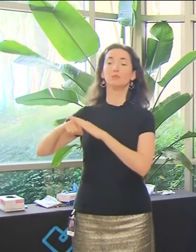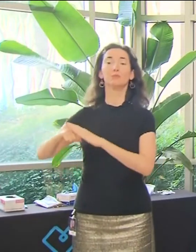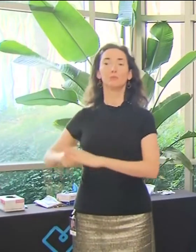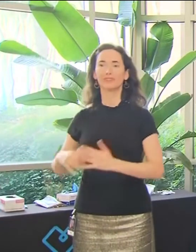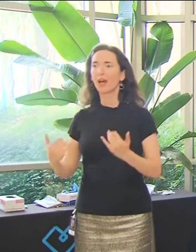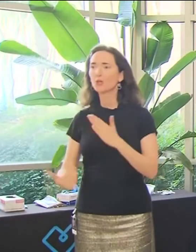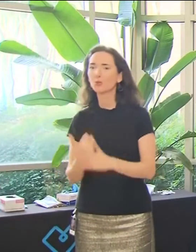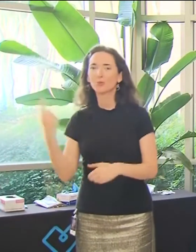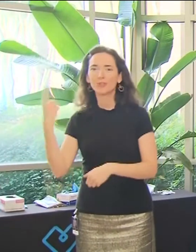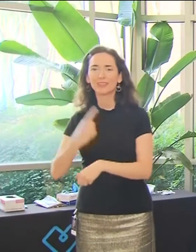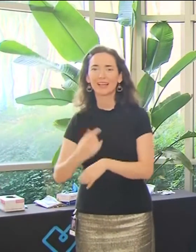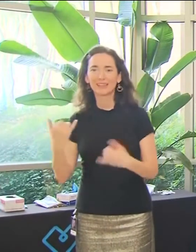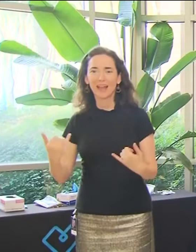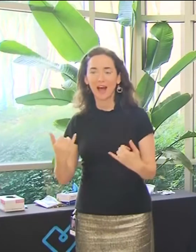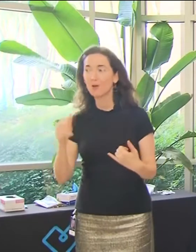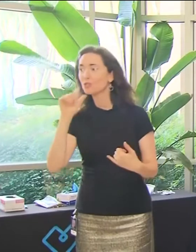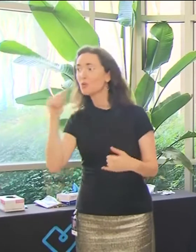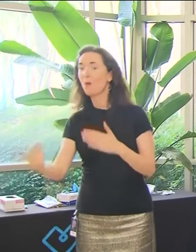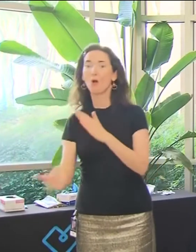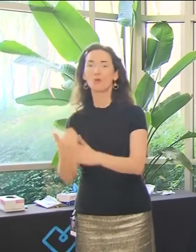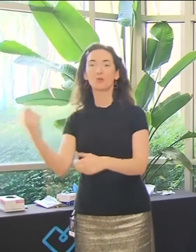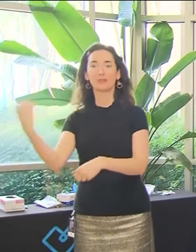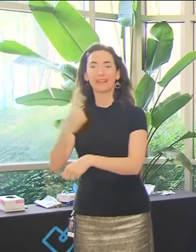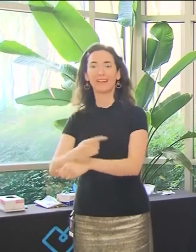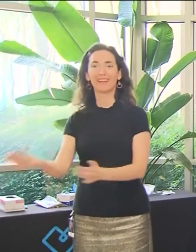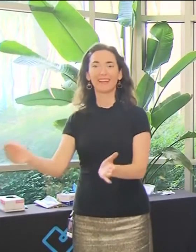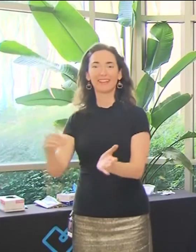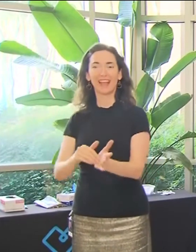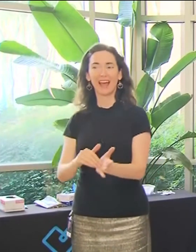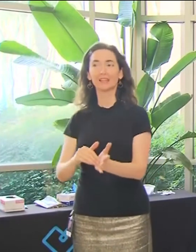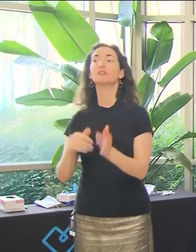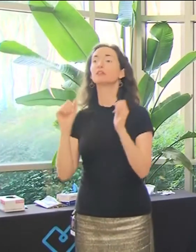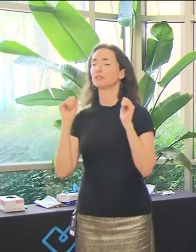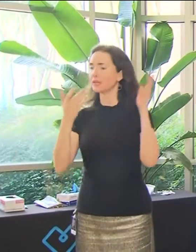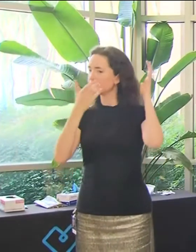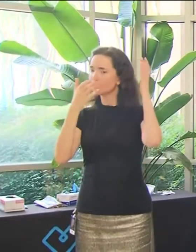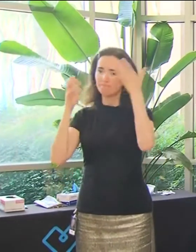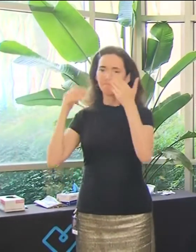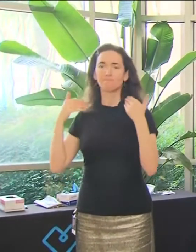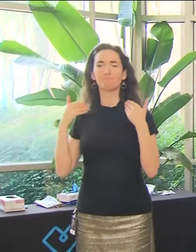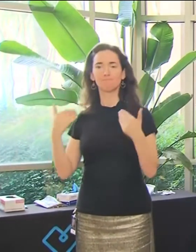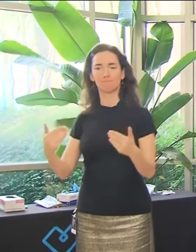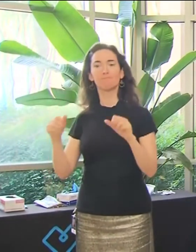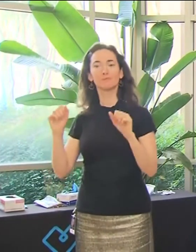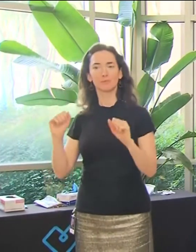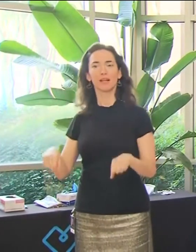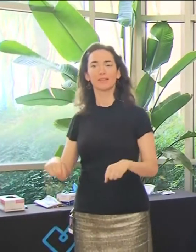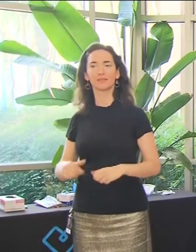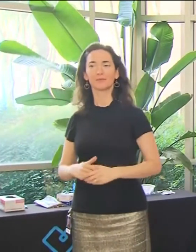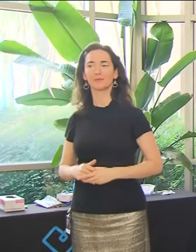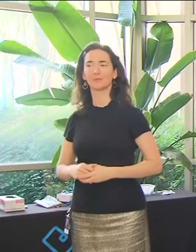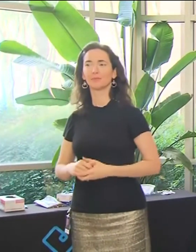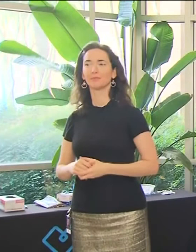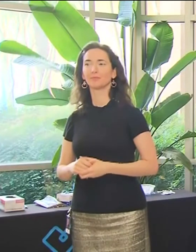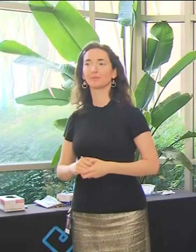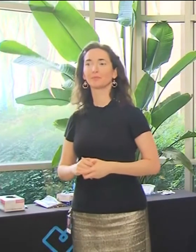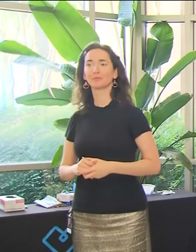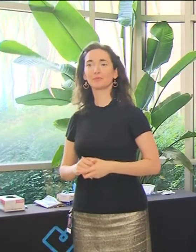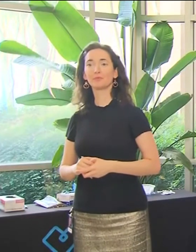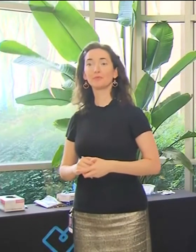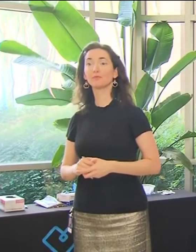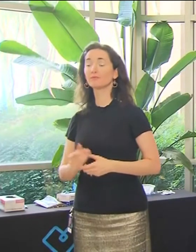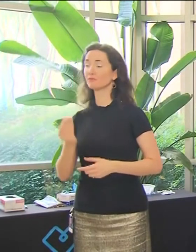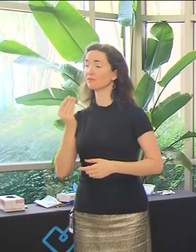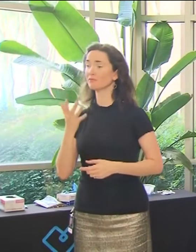day. Tomorrow will be another new day, and you can make the decision to do that. It is